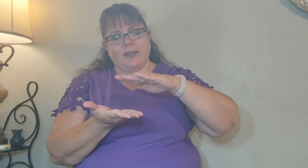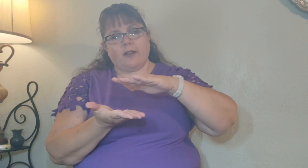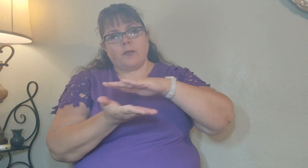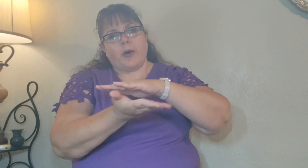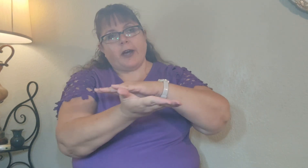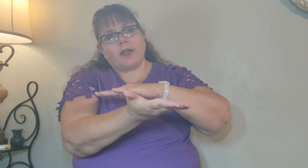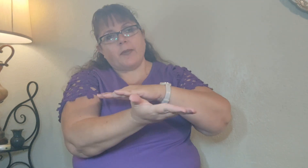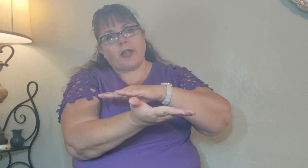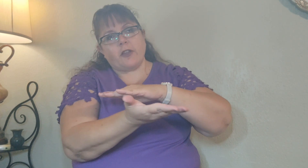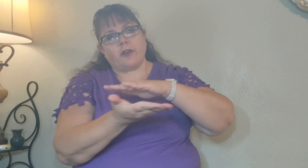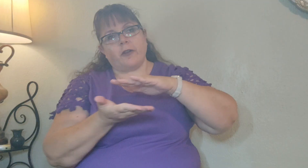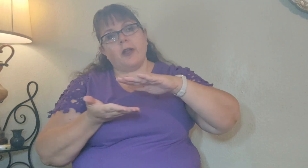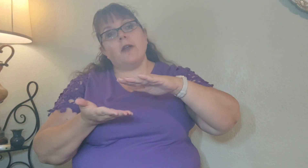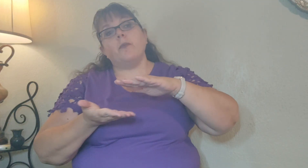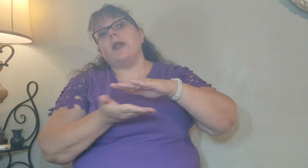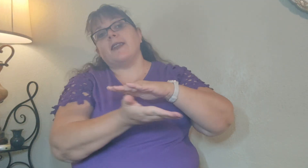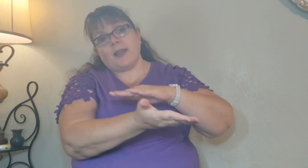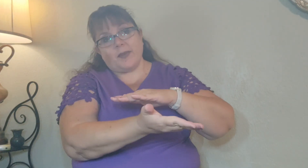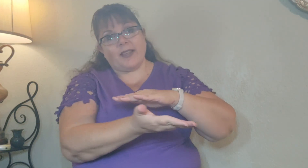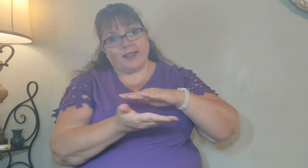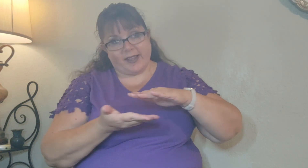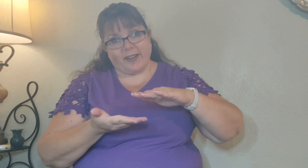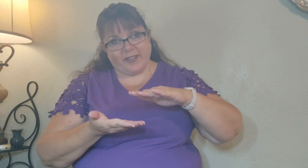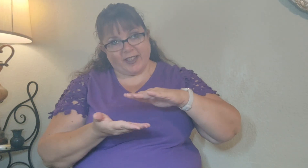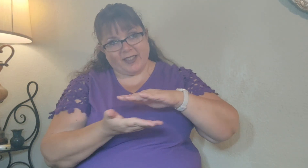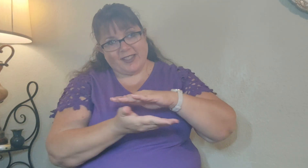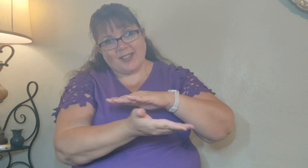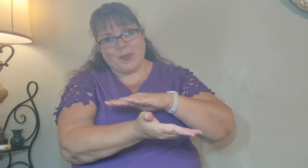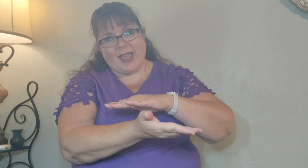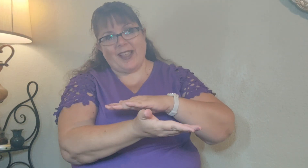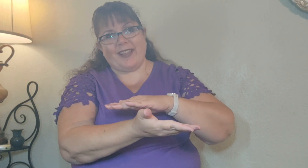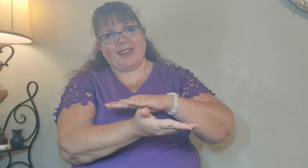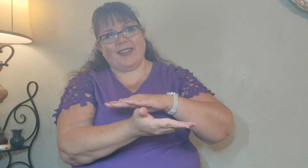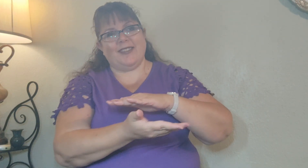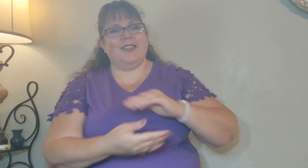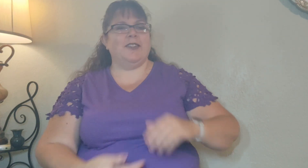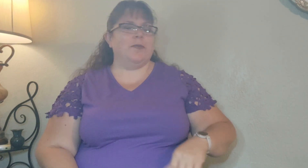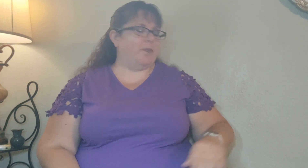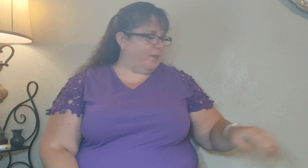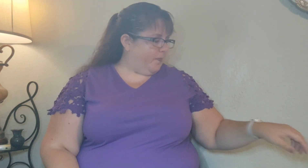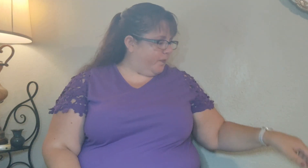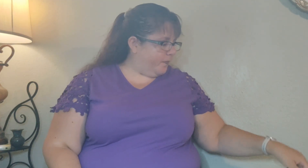on the bottom, like you're putting something in the oven to bake.